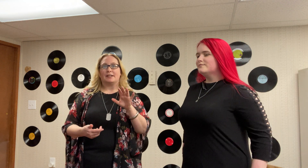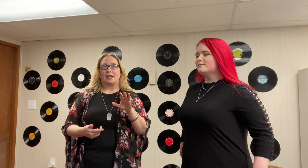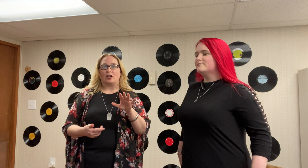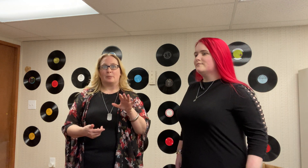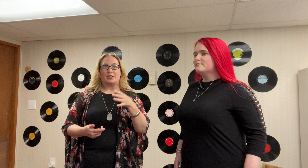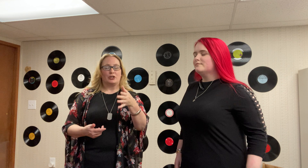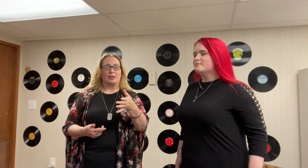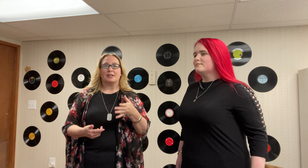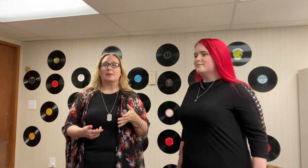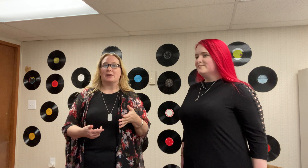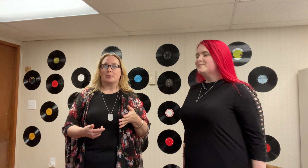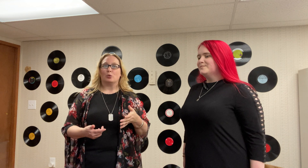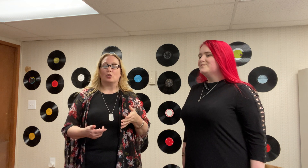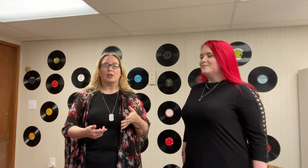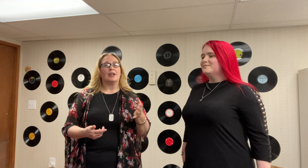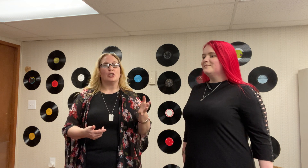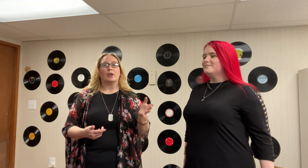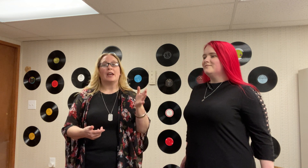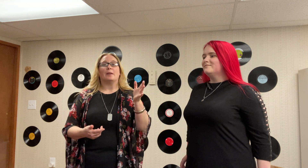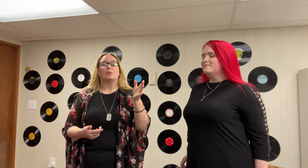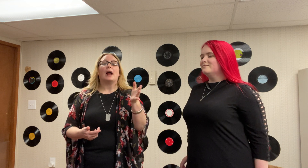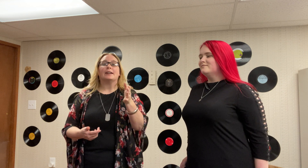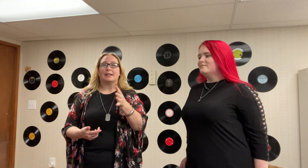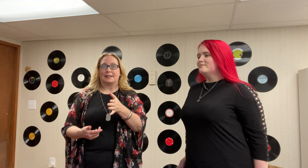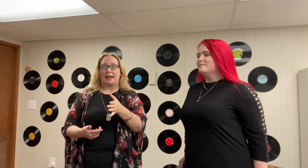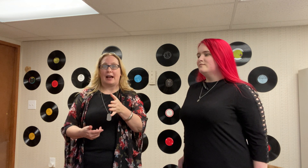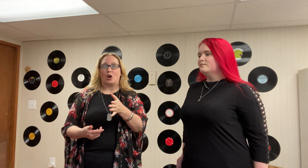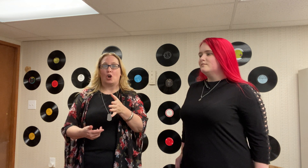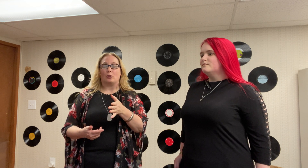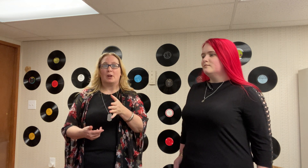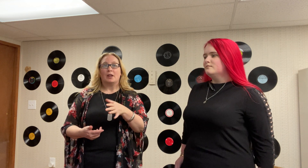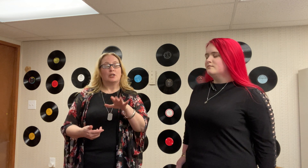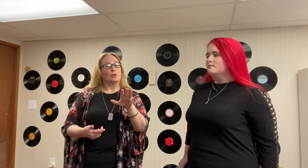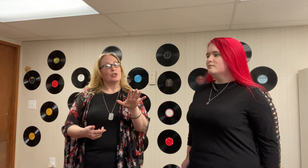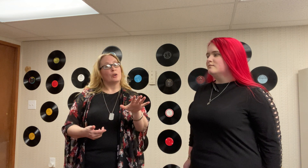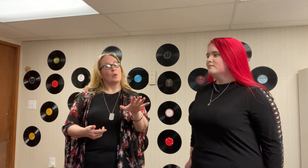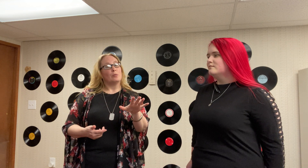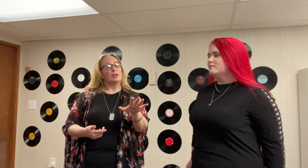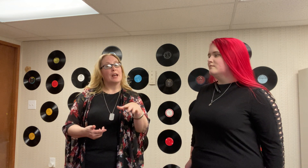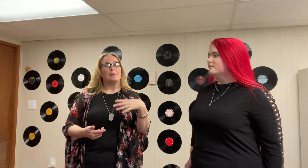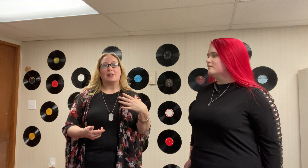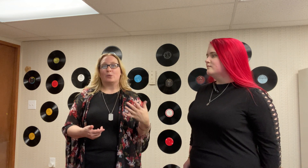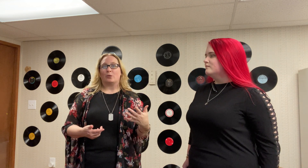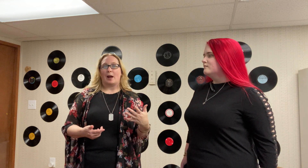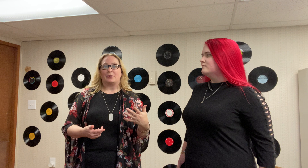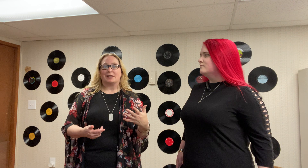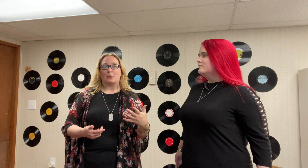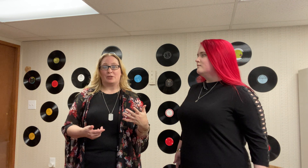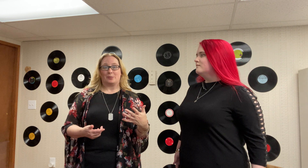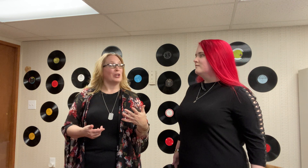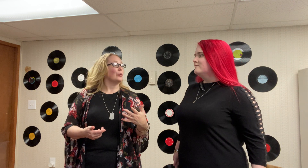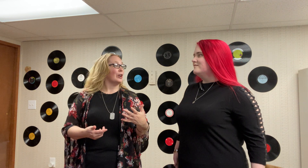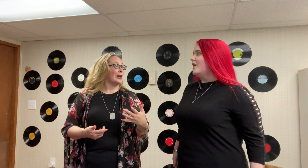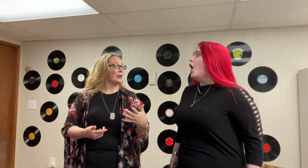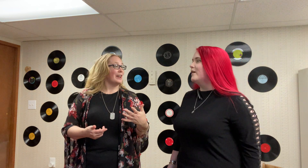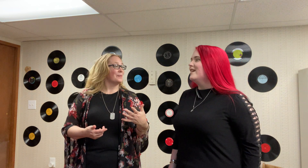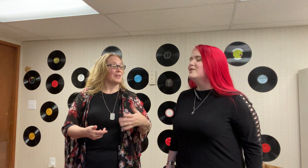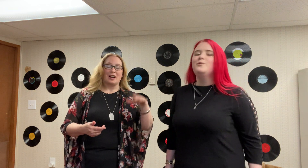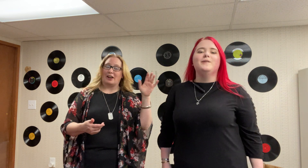to all of my students in Miss Pool, and you can practice it at home. So we'll just do it one more time, and then we'll wrap this up with some Q&A, okay? Okay, cool. All right,